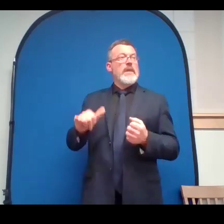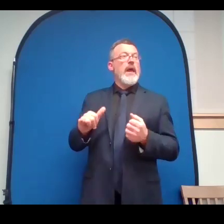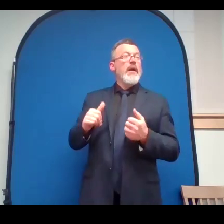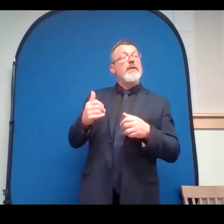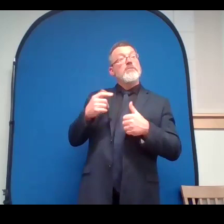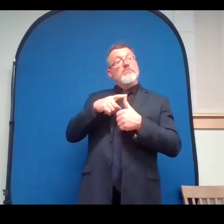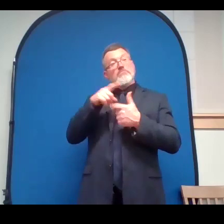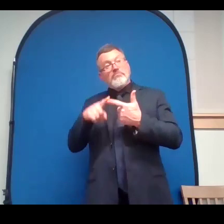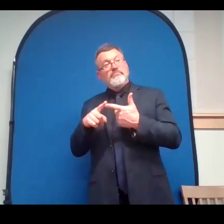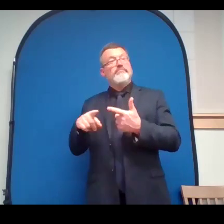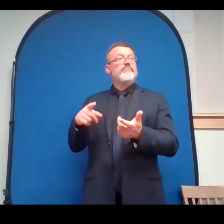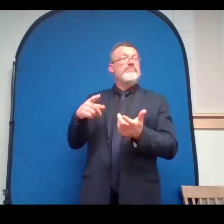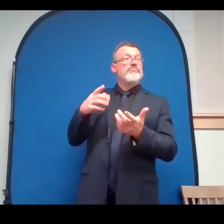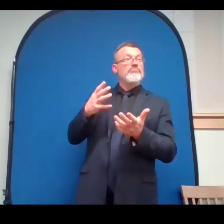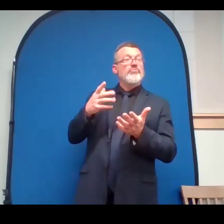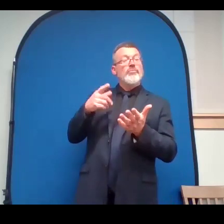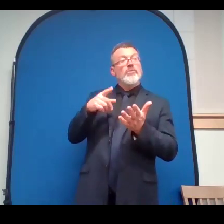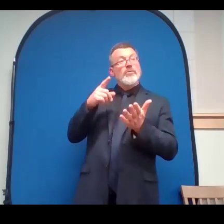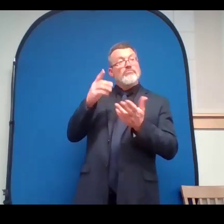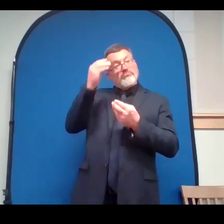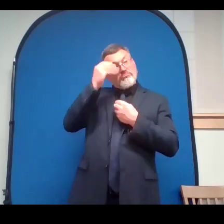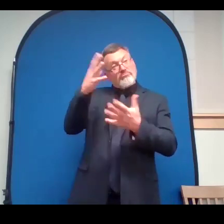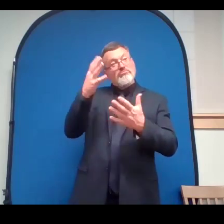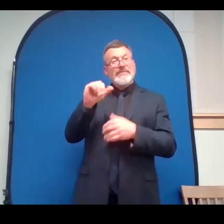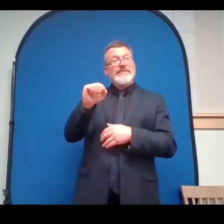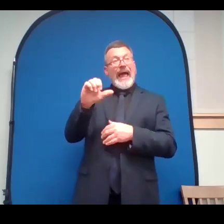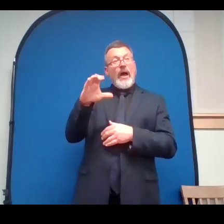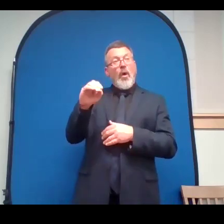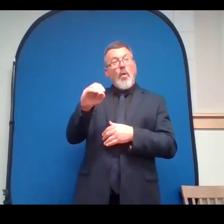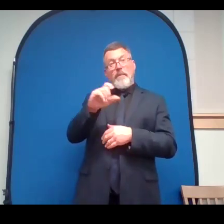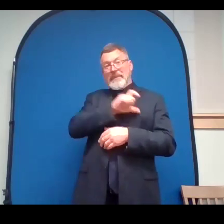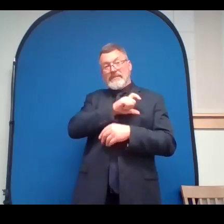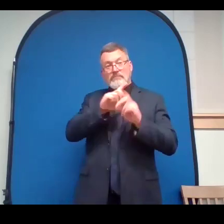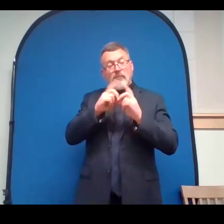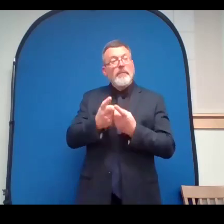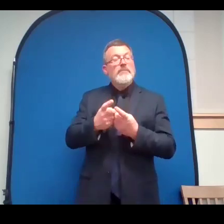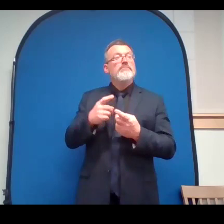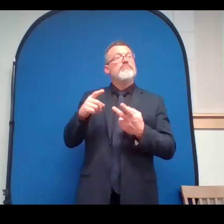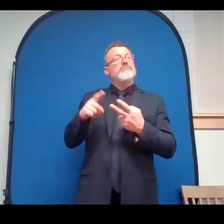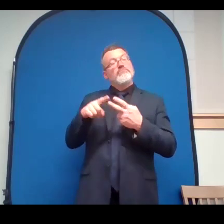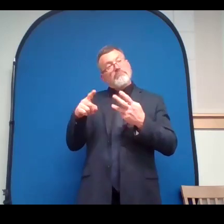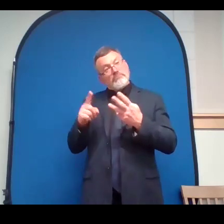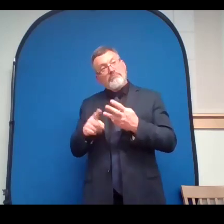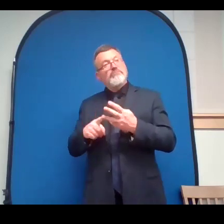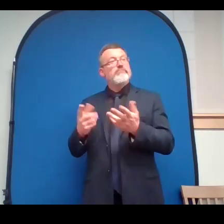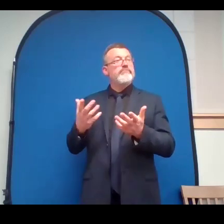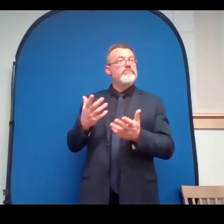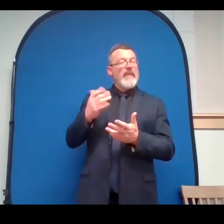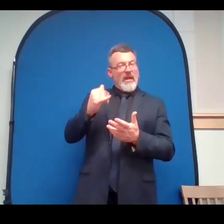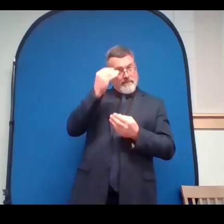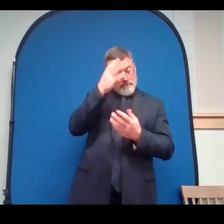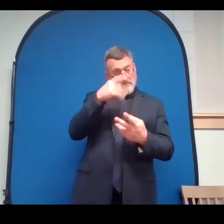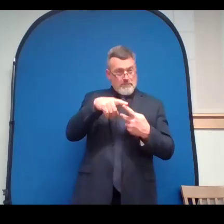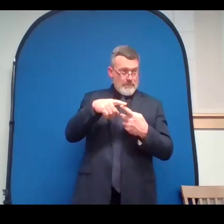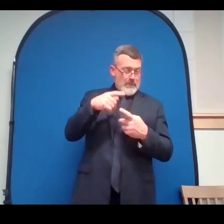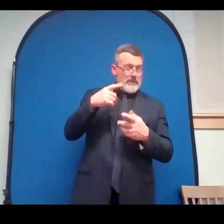having notifying the Saco Police Department regarding the threat. And after we discussed that